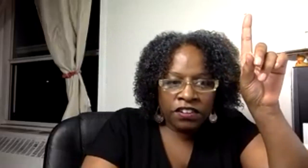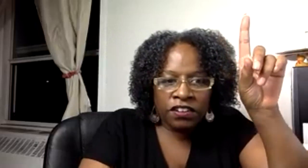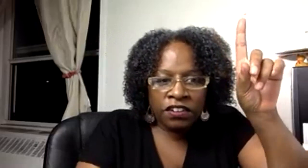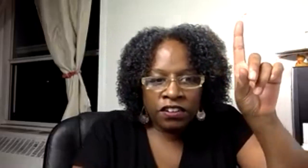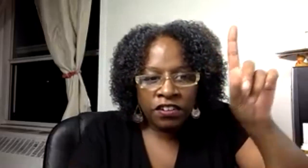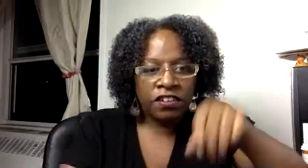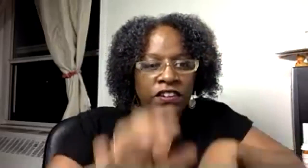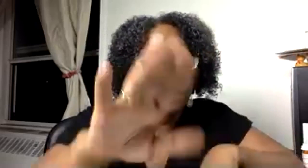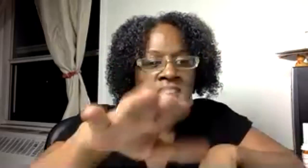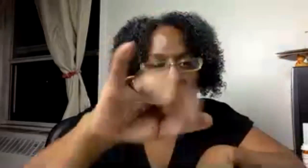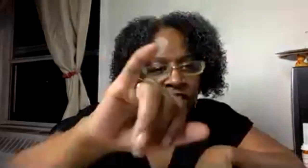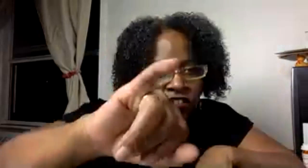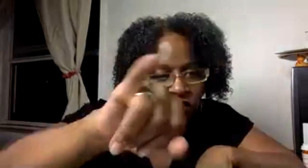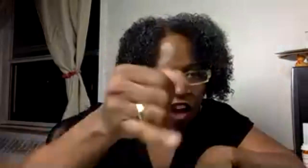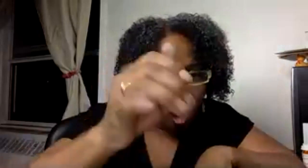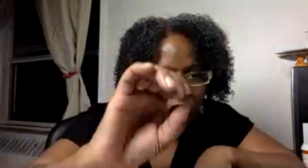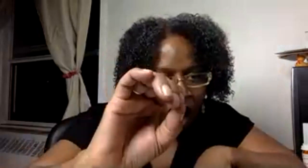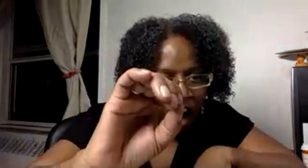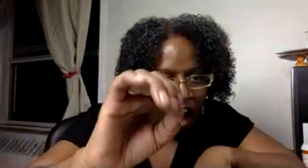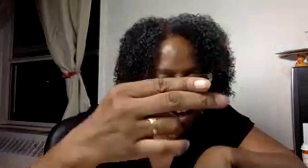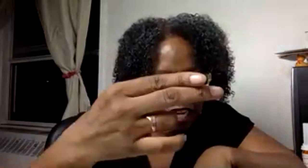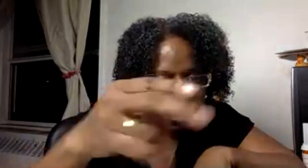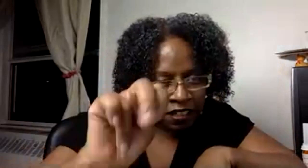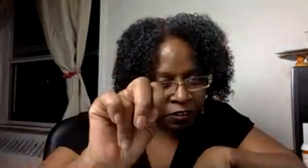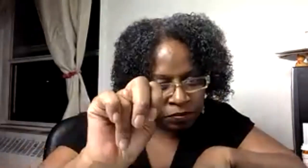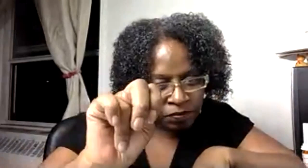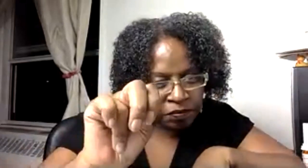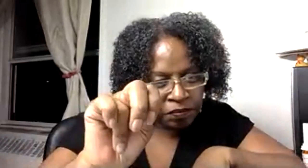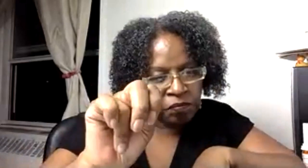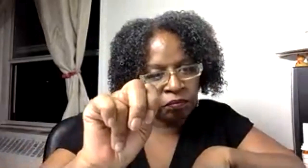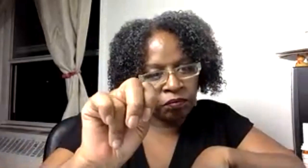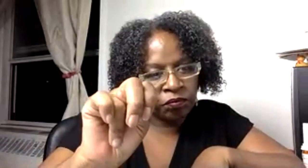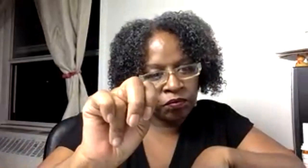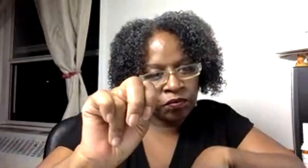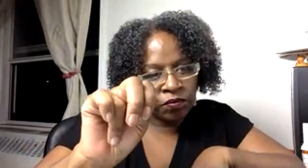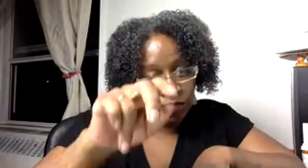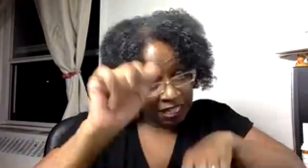Still checking. All right. Looks like there's John.